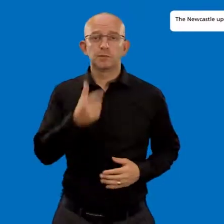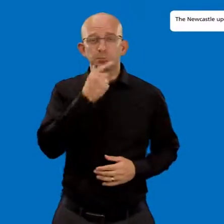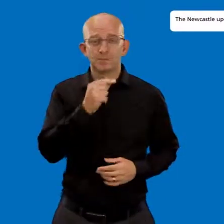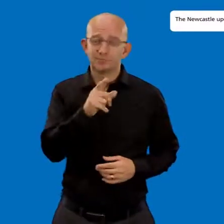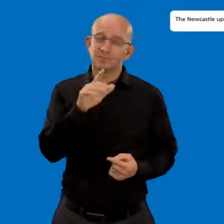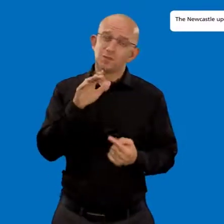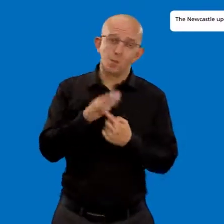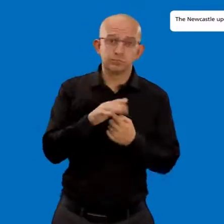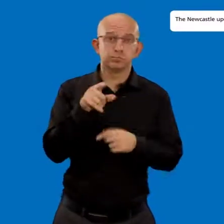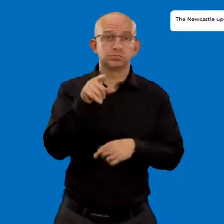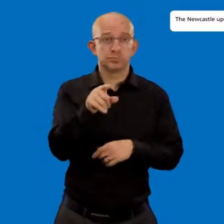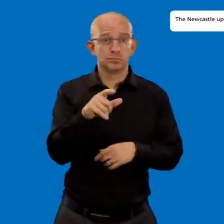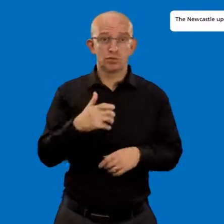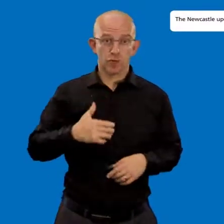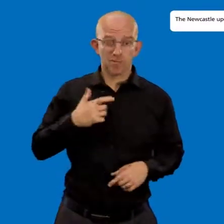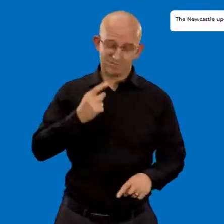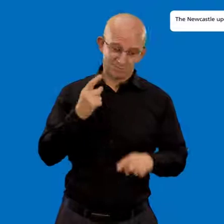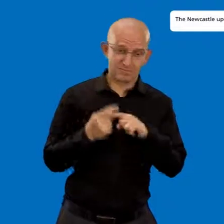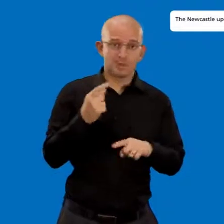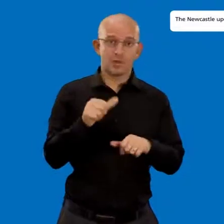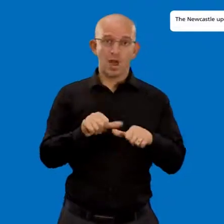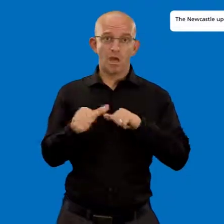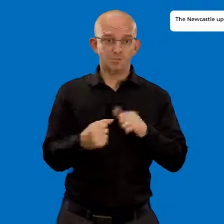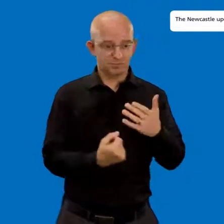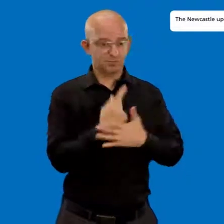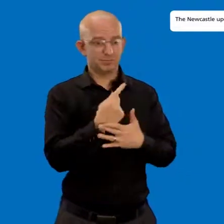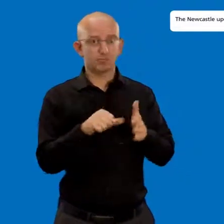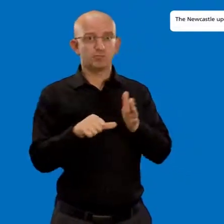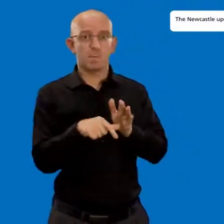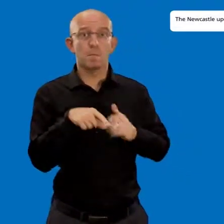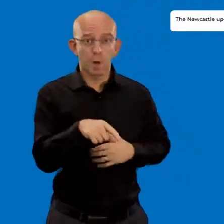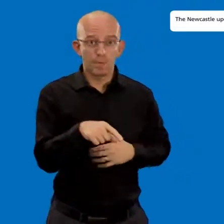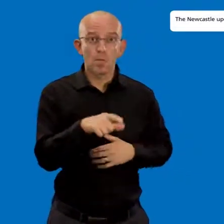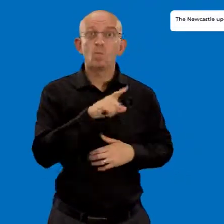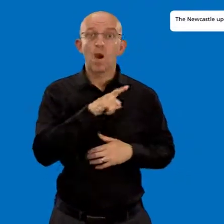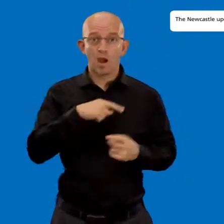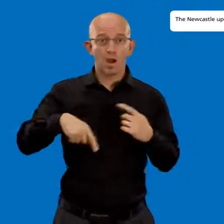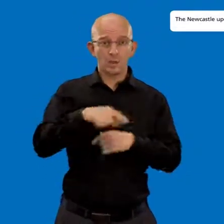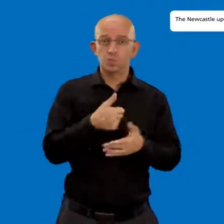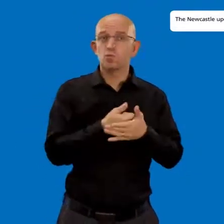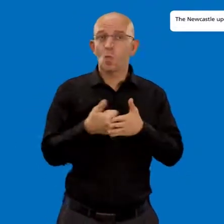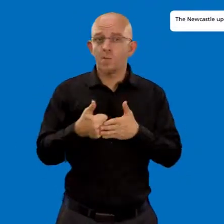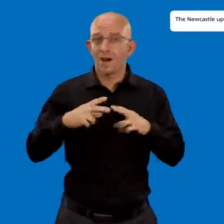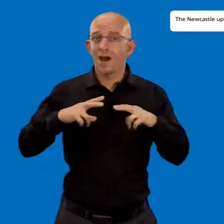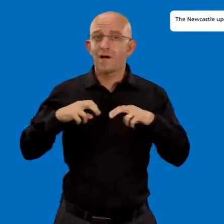It is important to make the complaint as soon as possible after the event. We normally investigate only